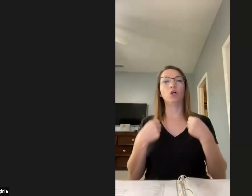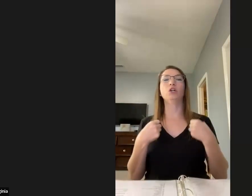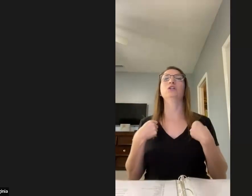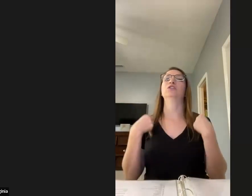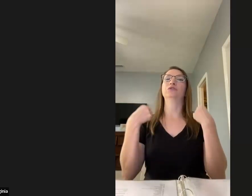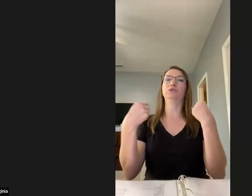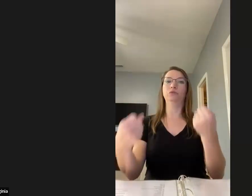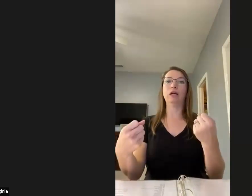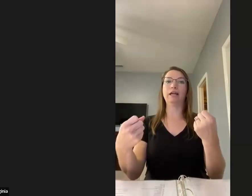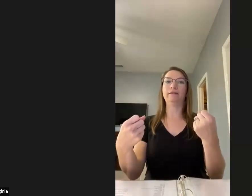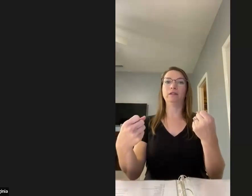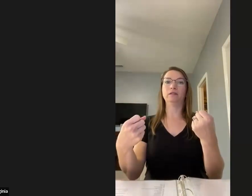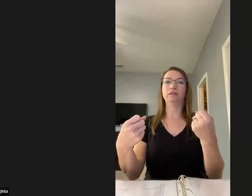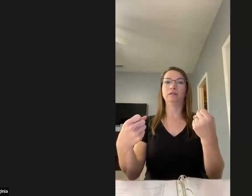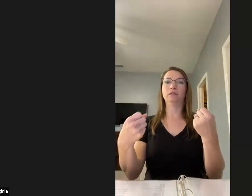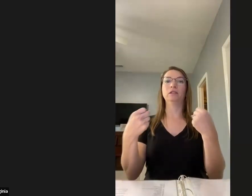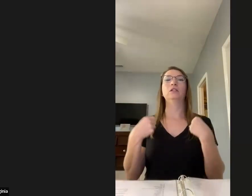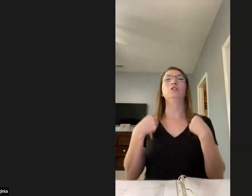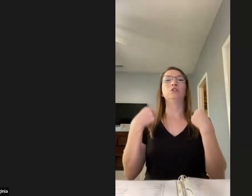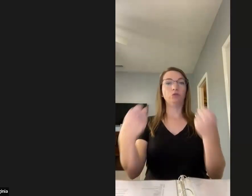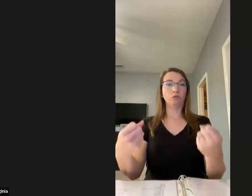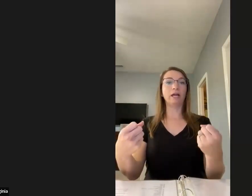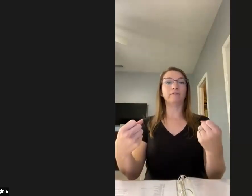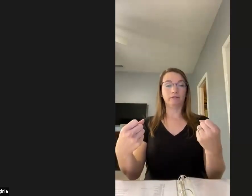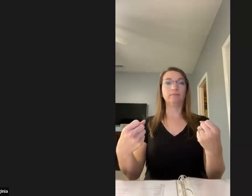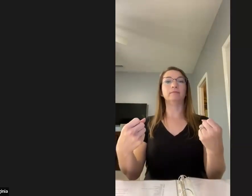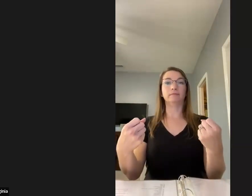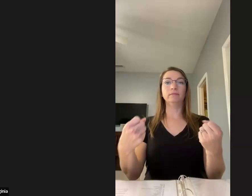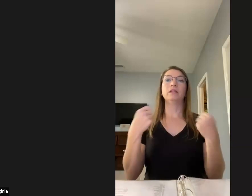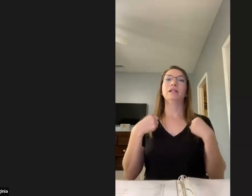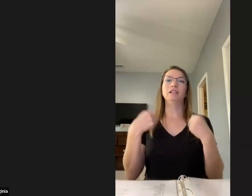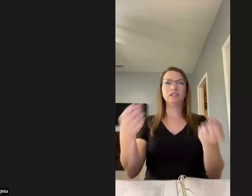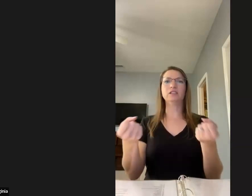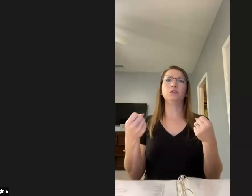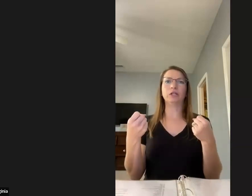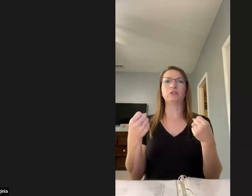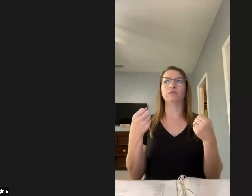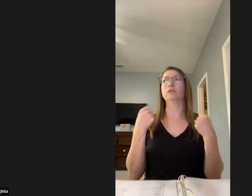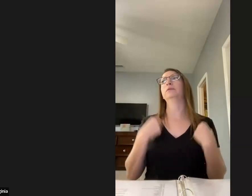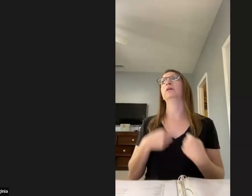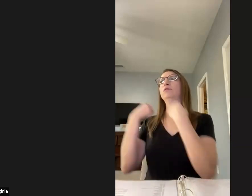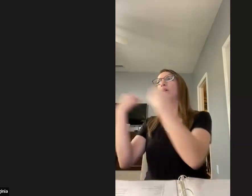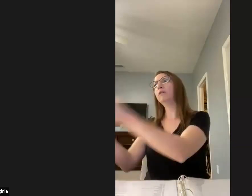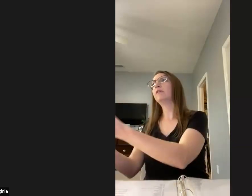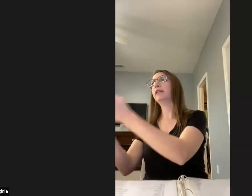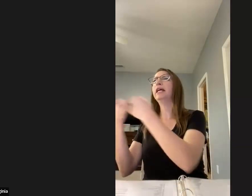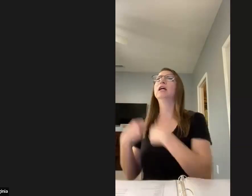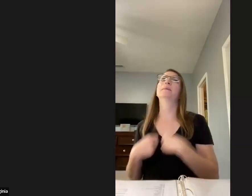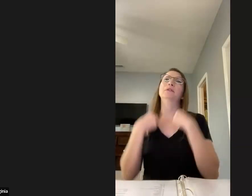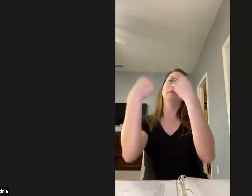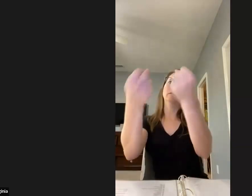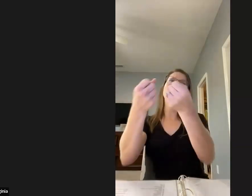car, drive, drive. And this is a directional verb. So I drove over there. I'm going to drive over